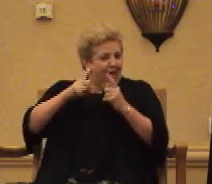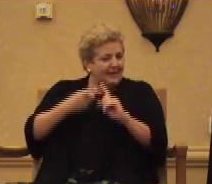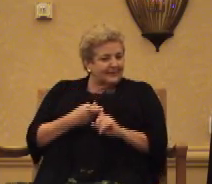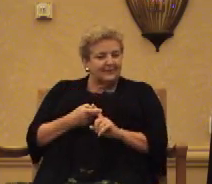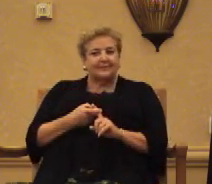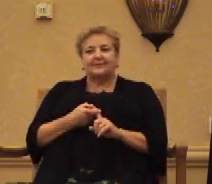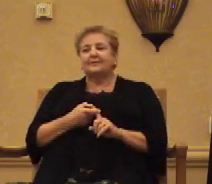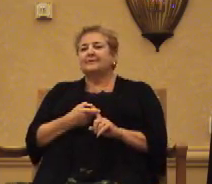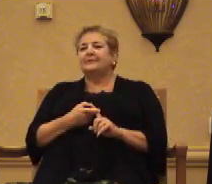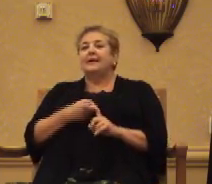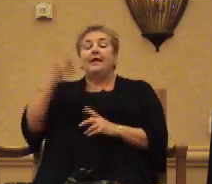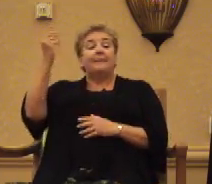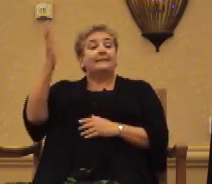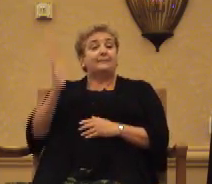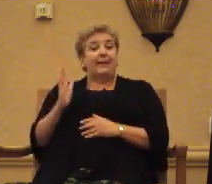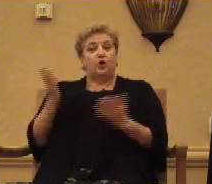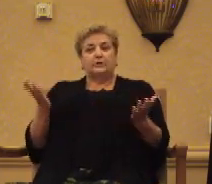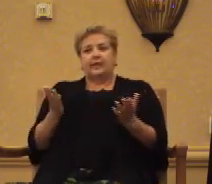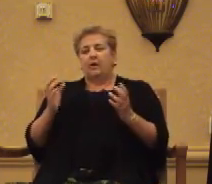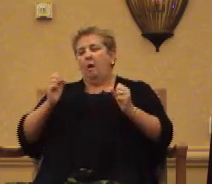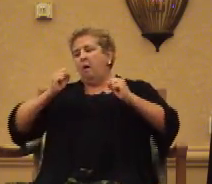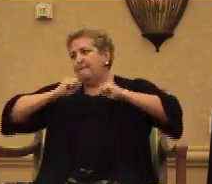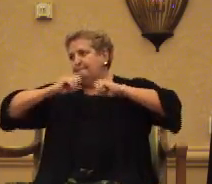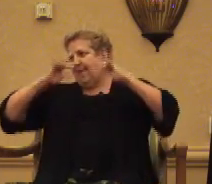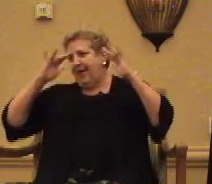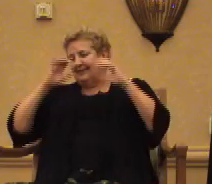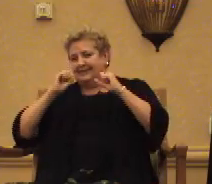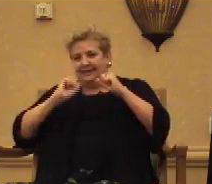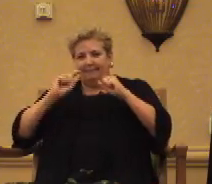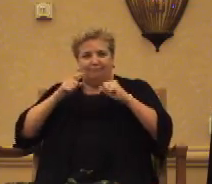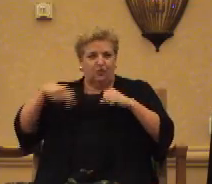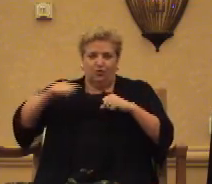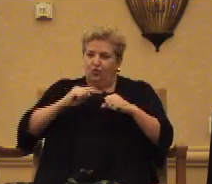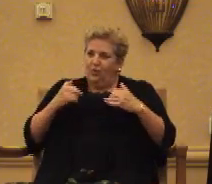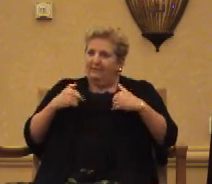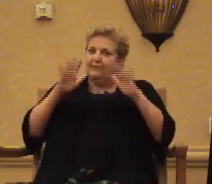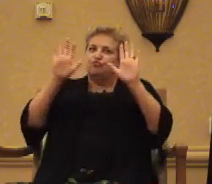The speakers here are amazing. You have some great speakers here.